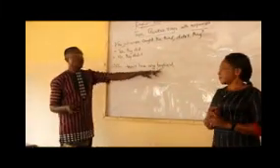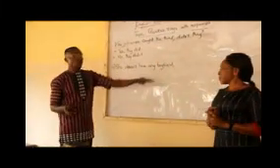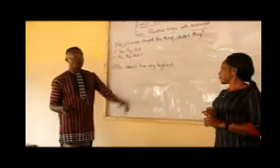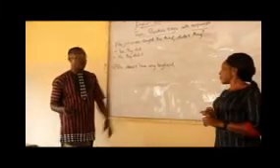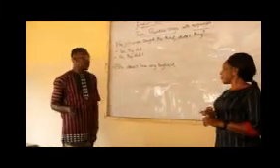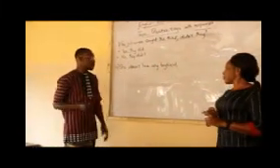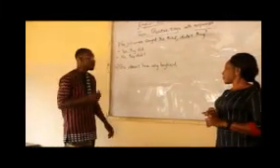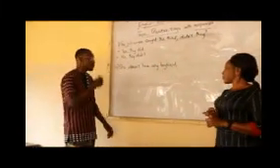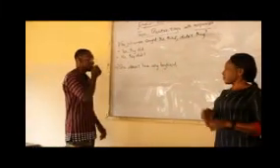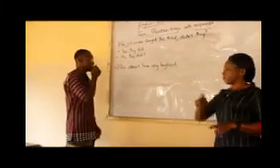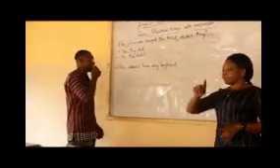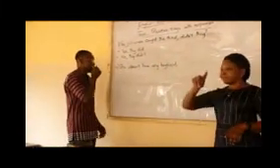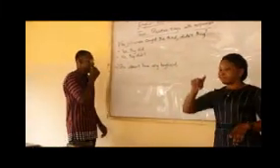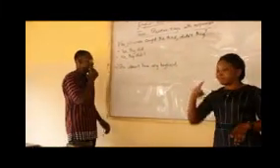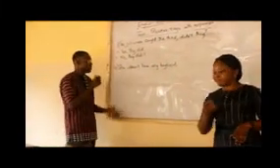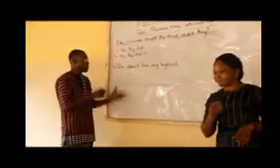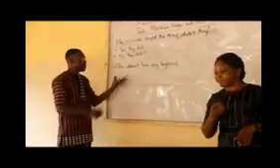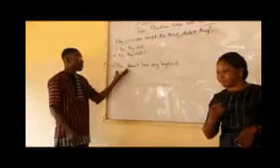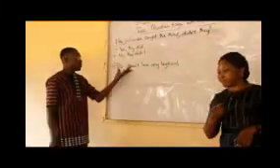any boyfriend.